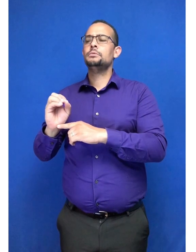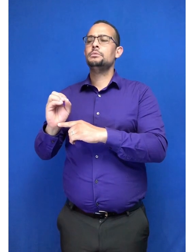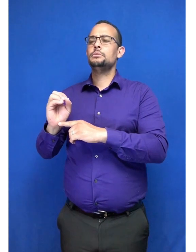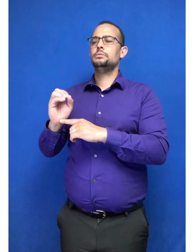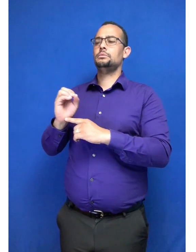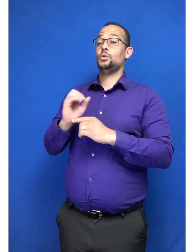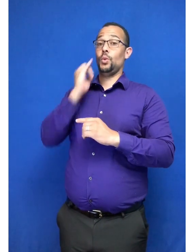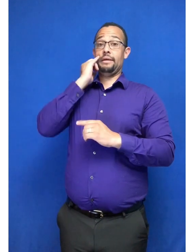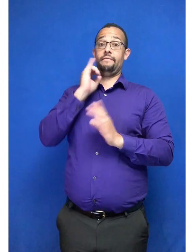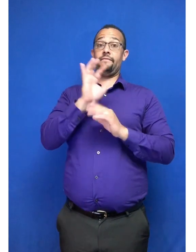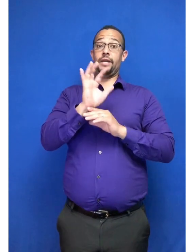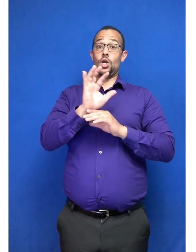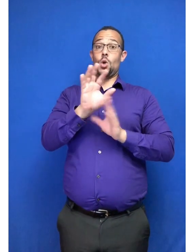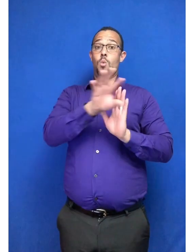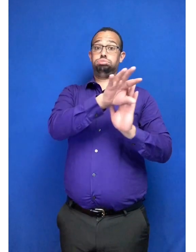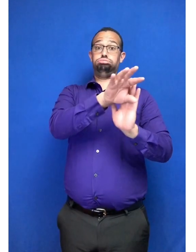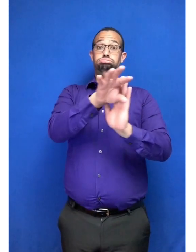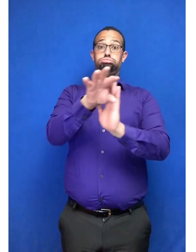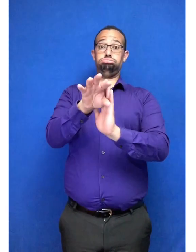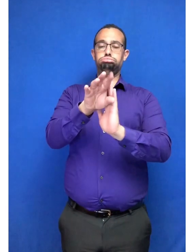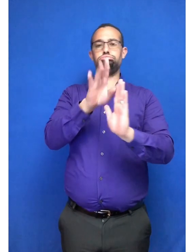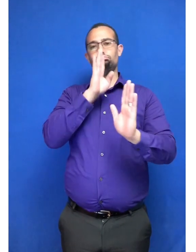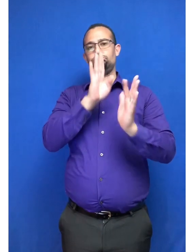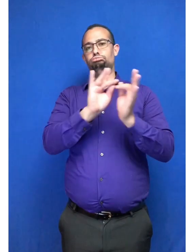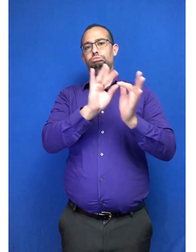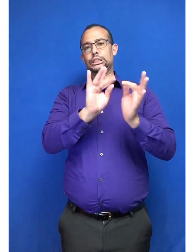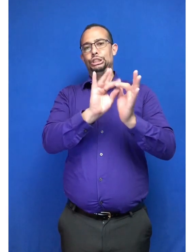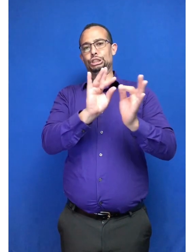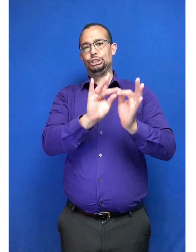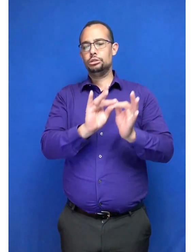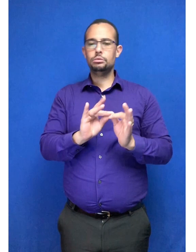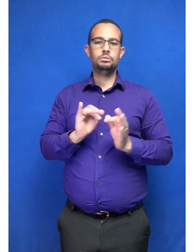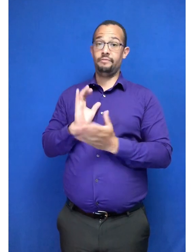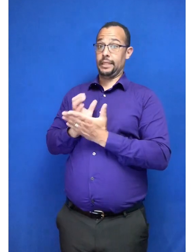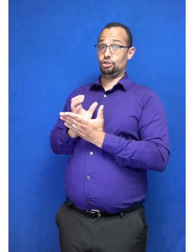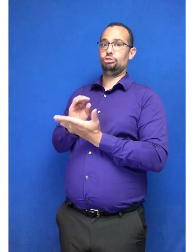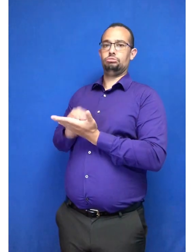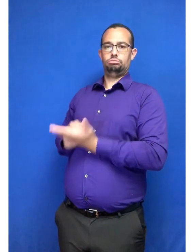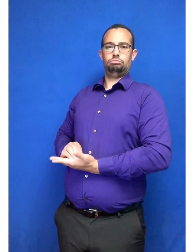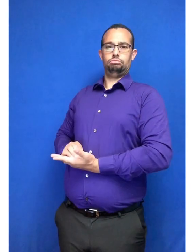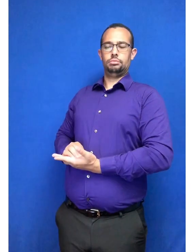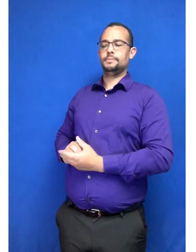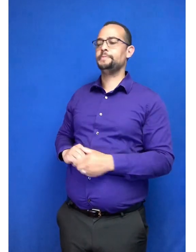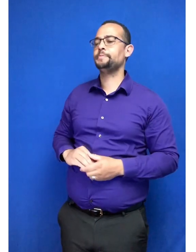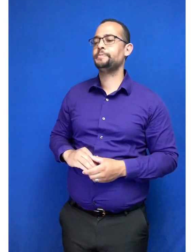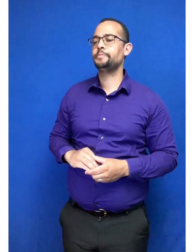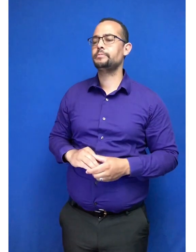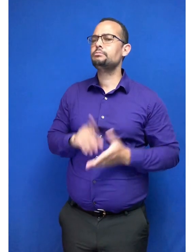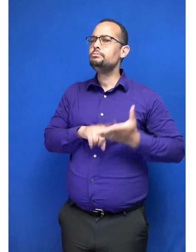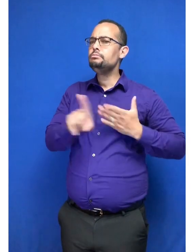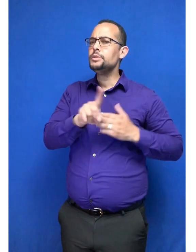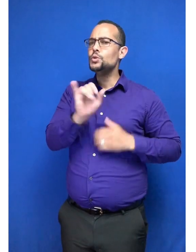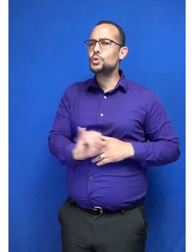if you take pictures, write that all down. Check your insurance. Some insurances may require that you